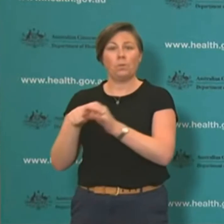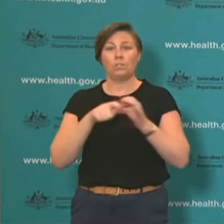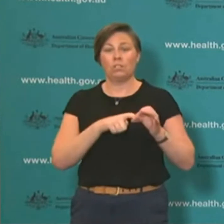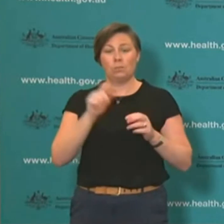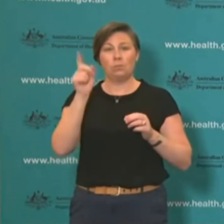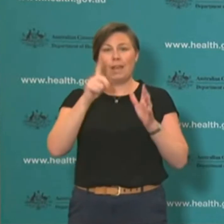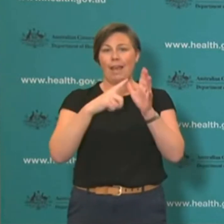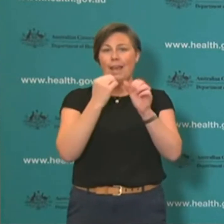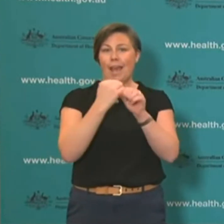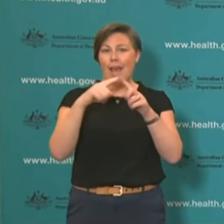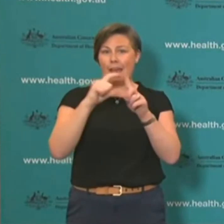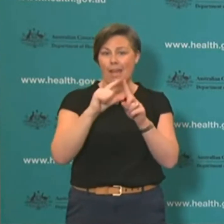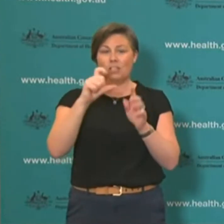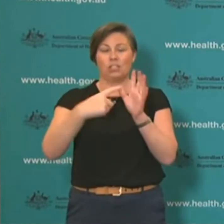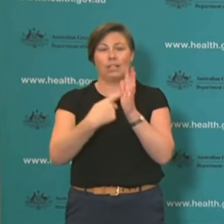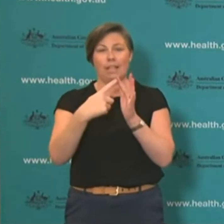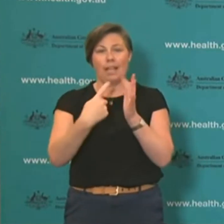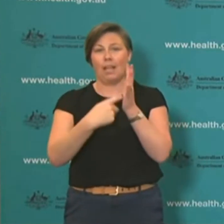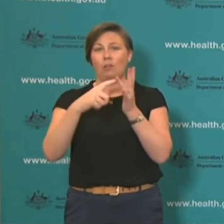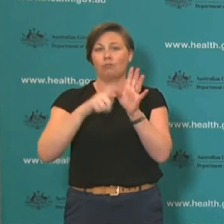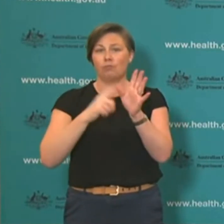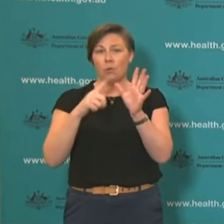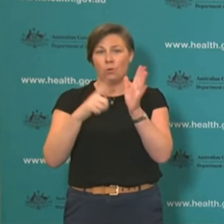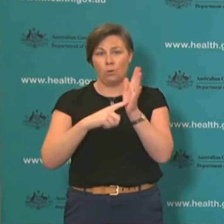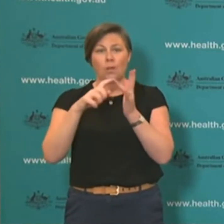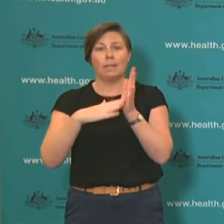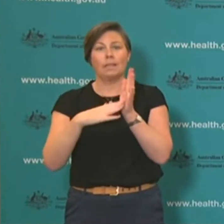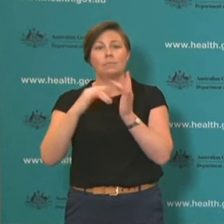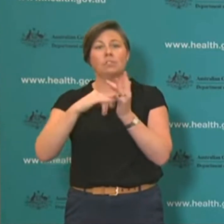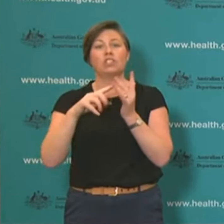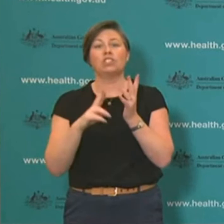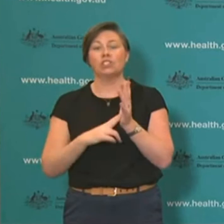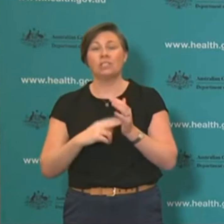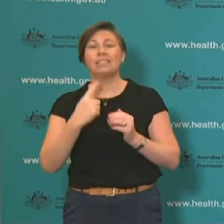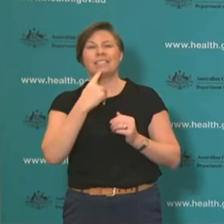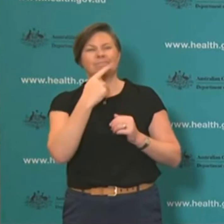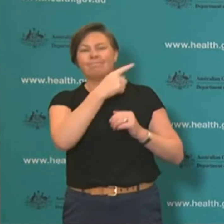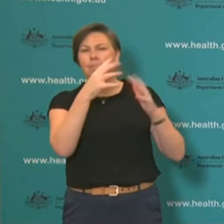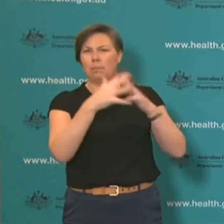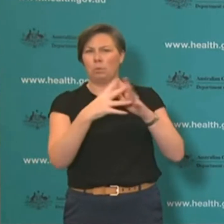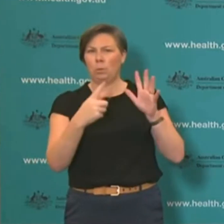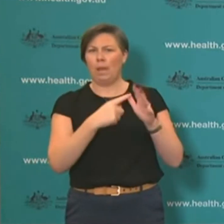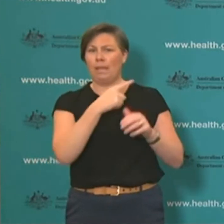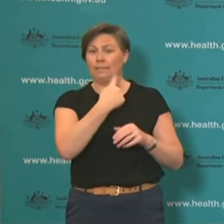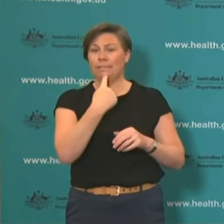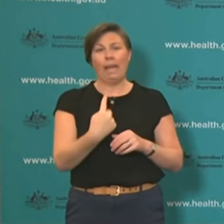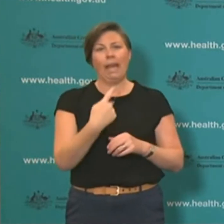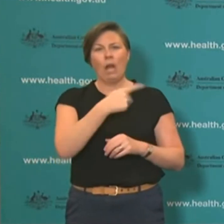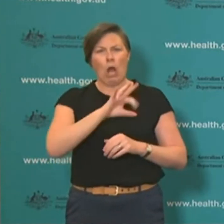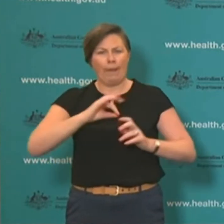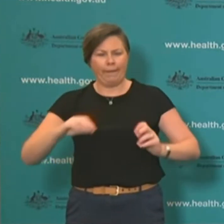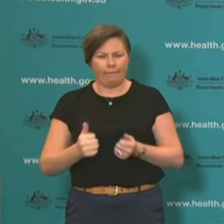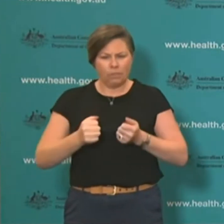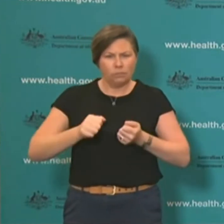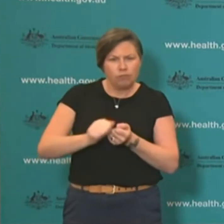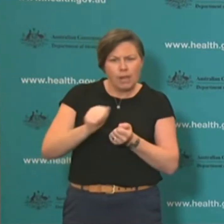Royal Commission today, the Western Australia State Secretary of the United Workers Union said training and PPE use among aged care workers had been neglectful. We've